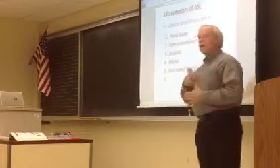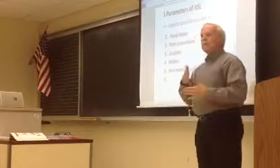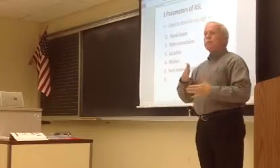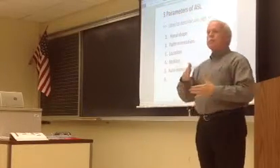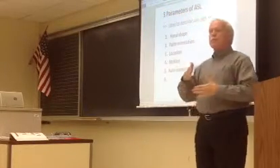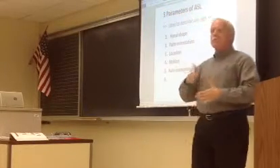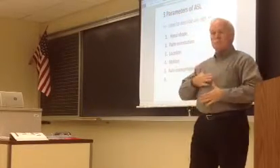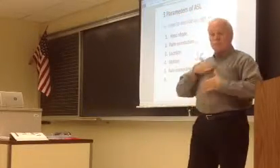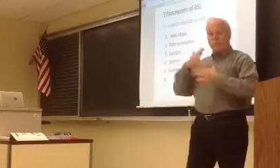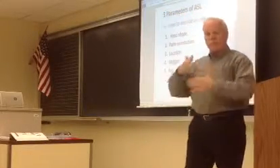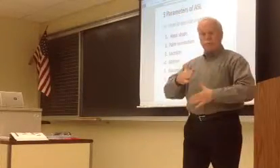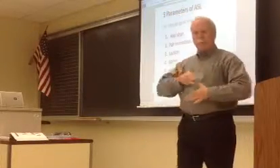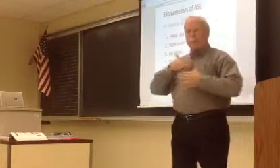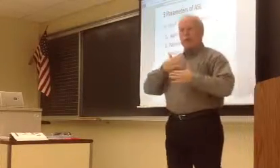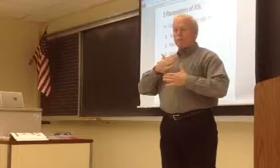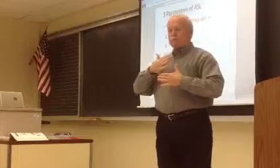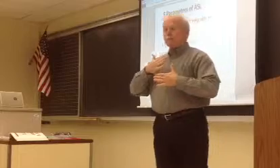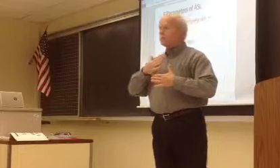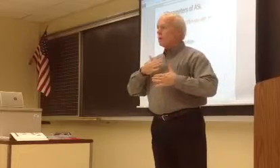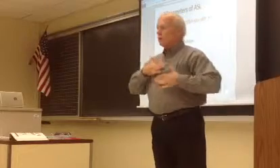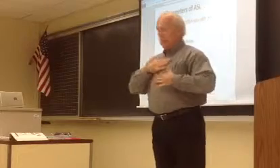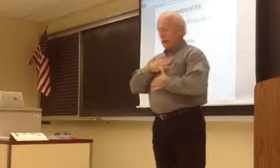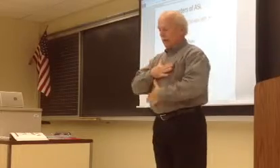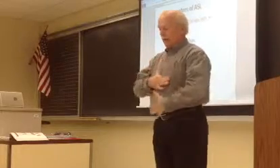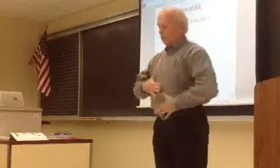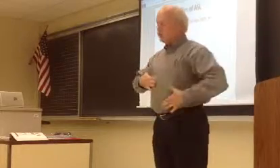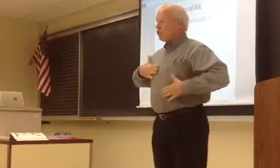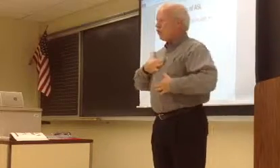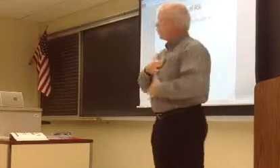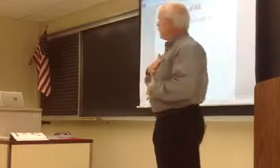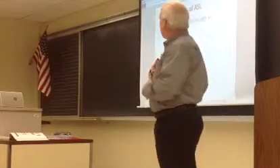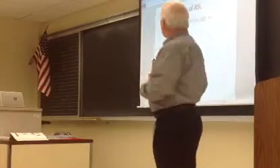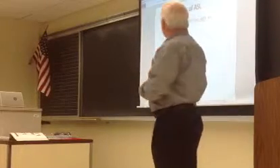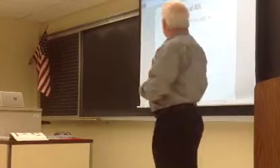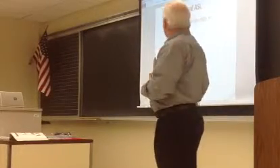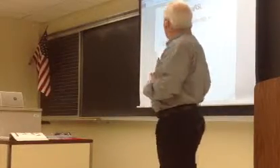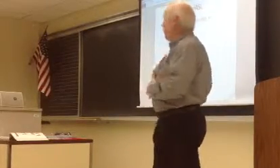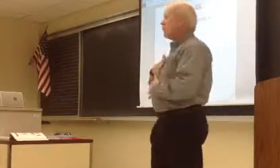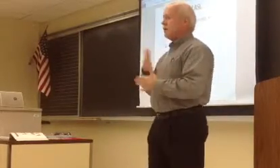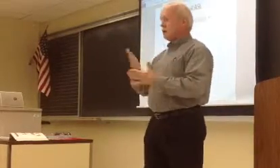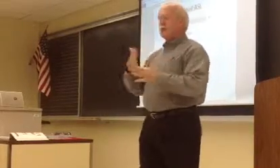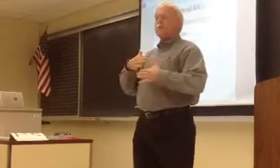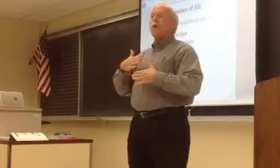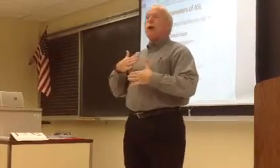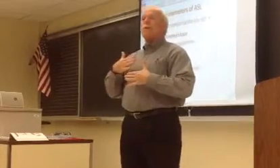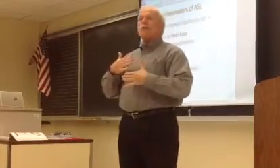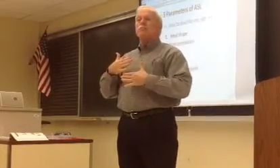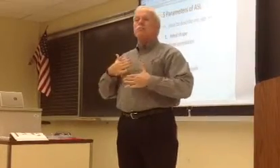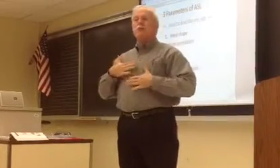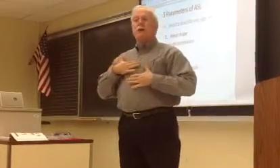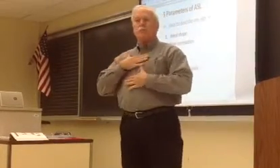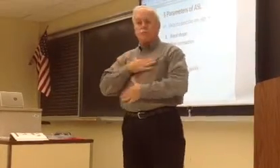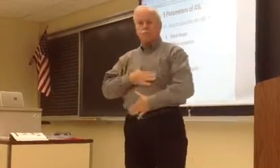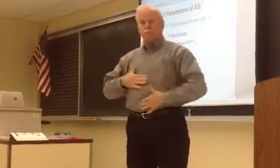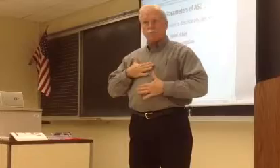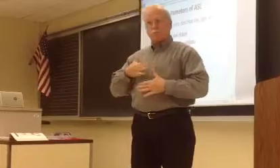Handshake, say, happy, enjoy. Palm orientation, palm in, same.